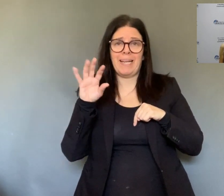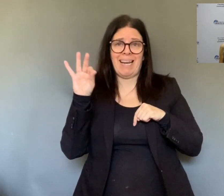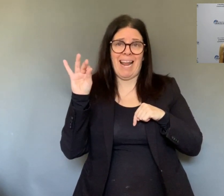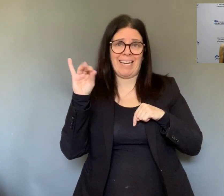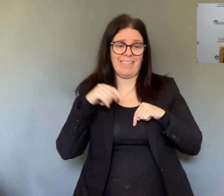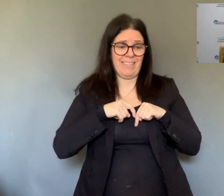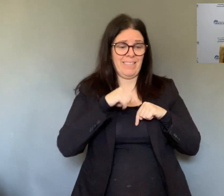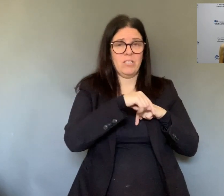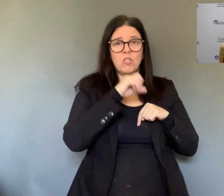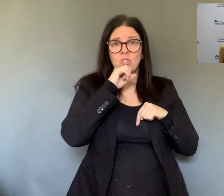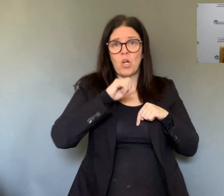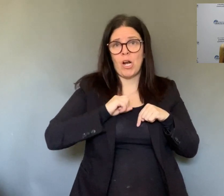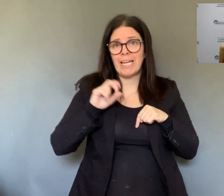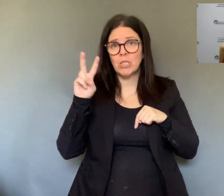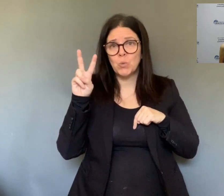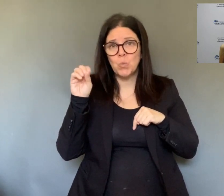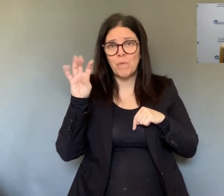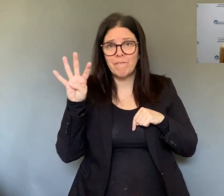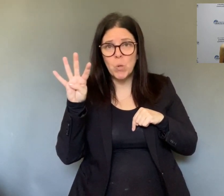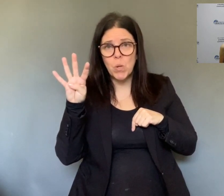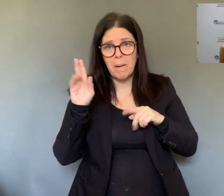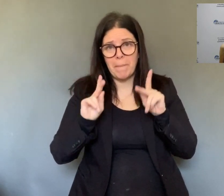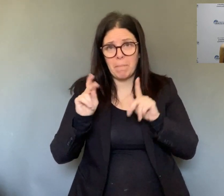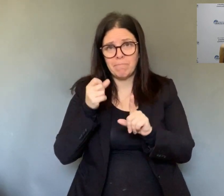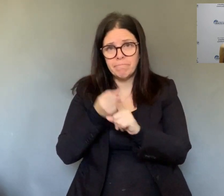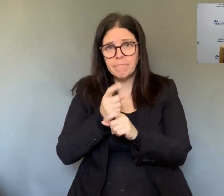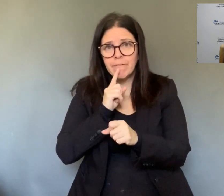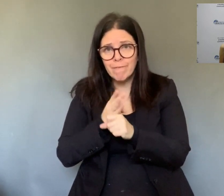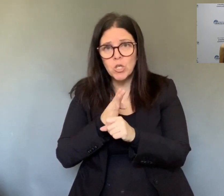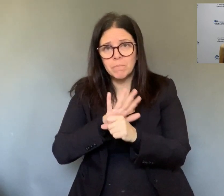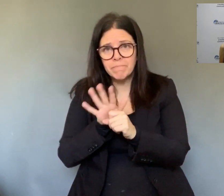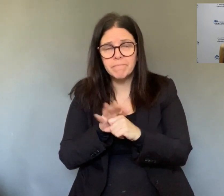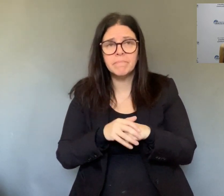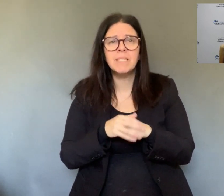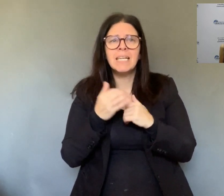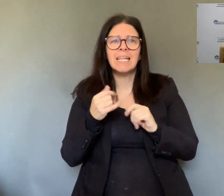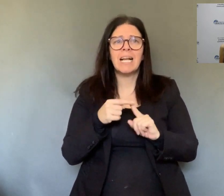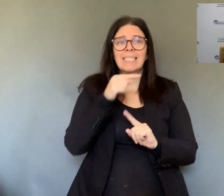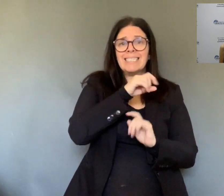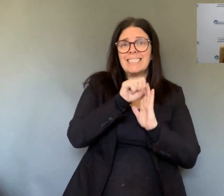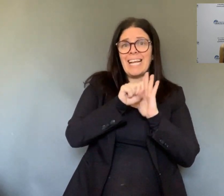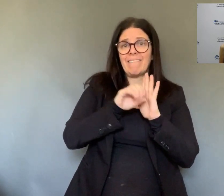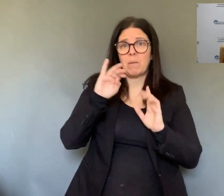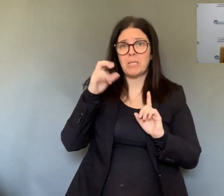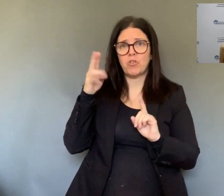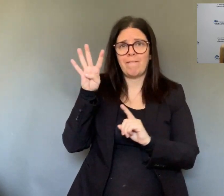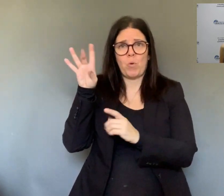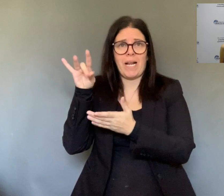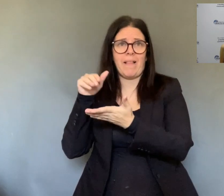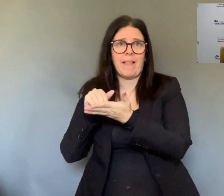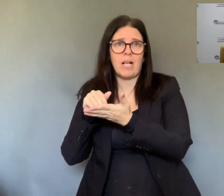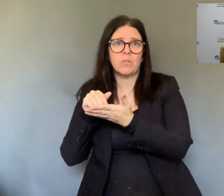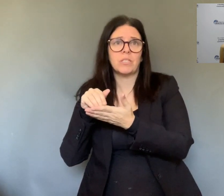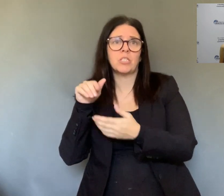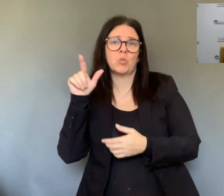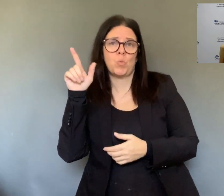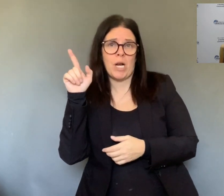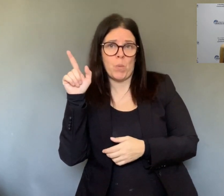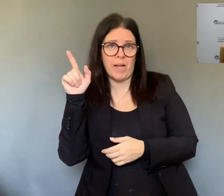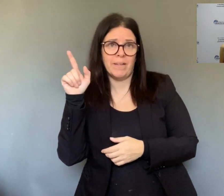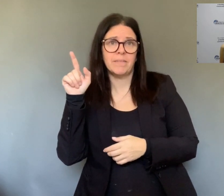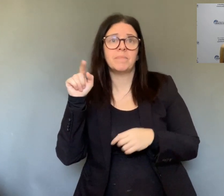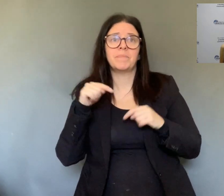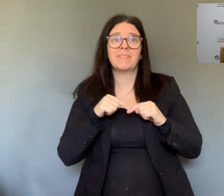community has lost a total of 62 people to COVID. 47 deaths have occurred among residents in